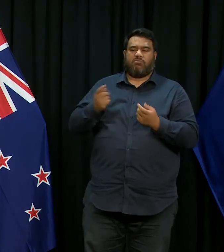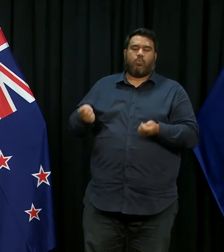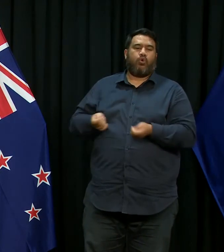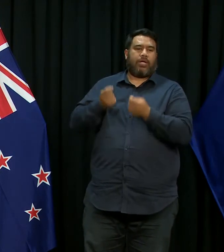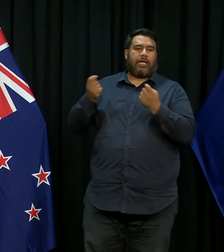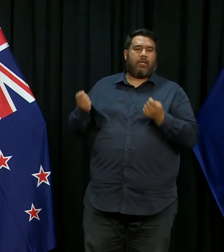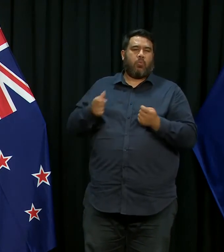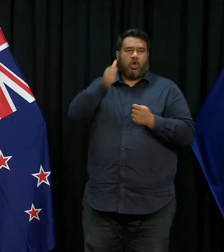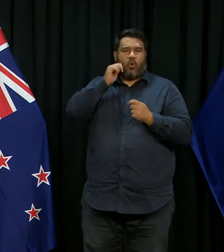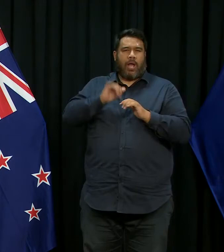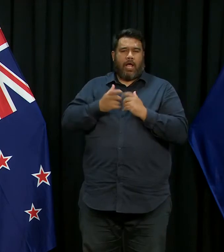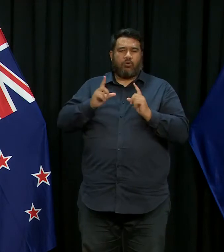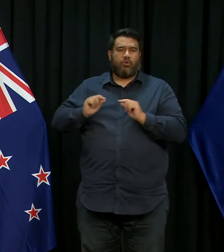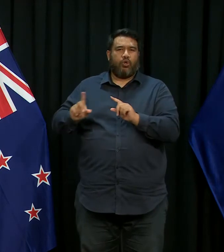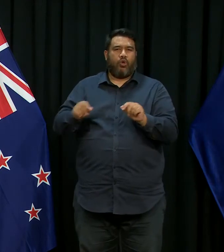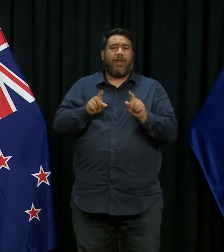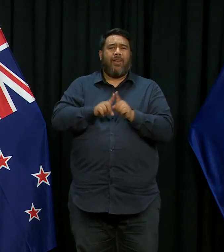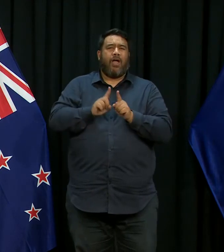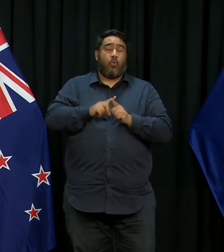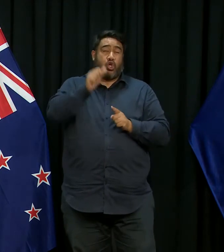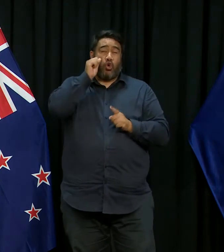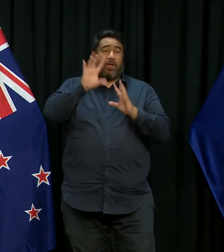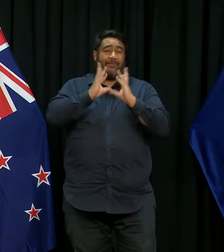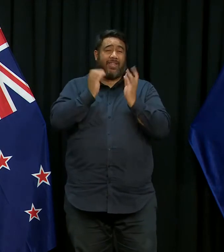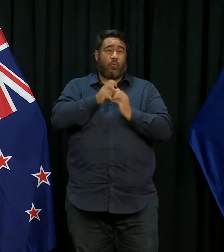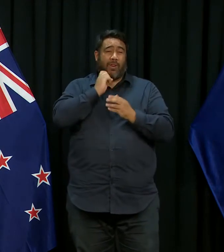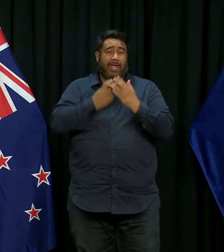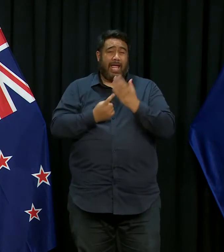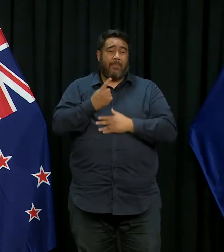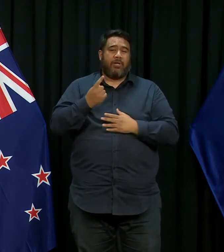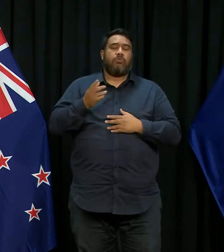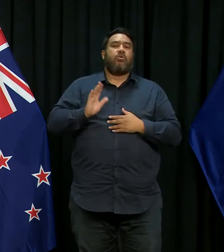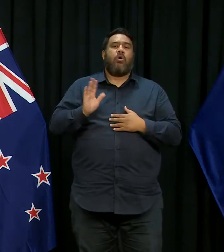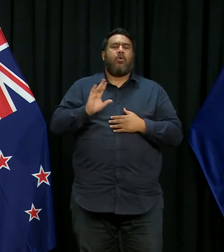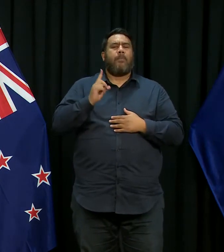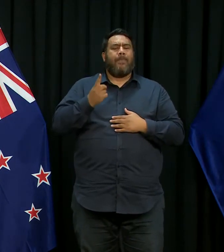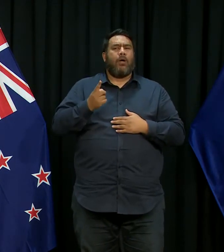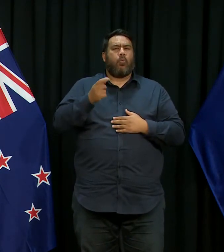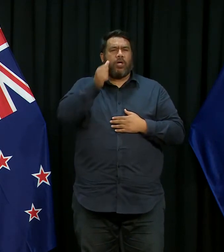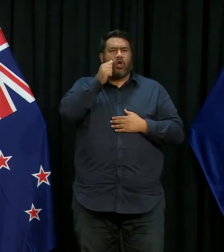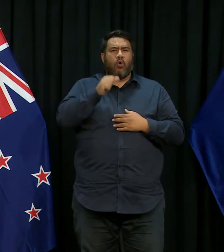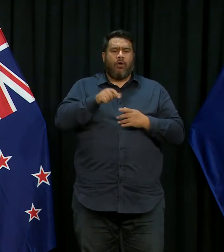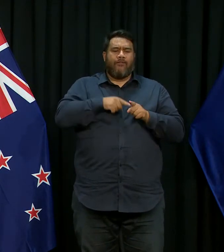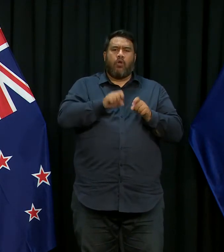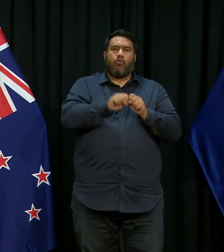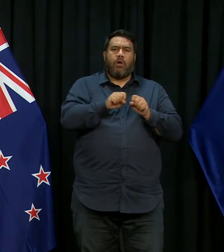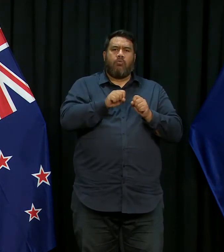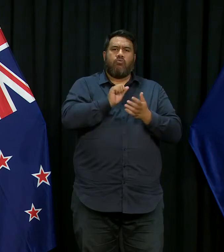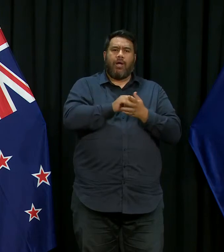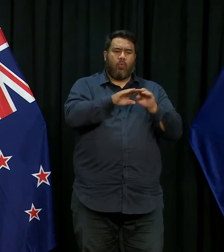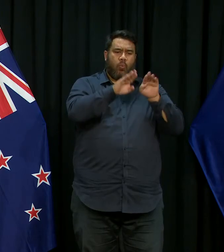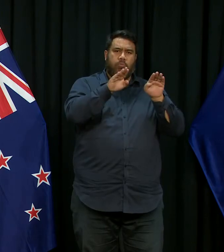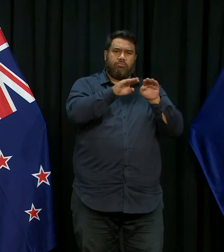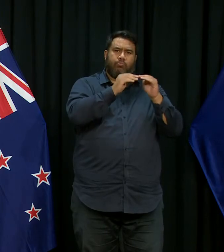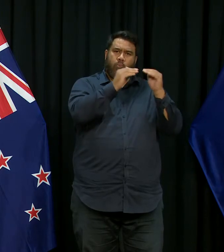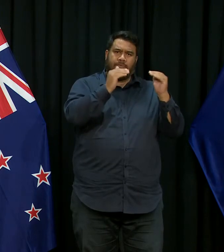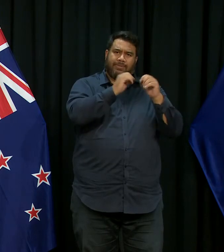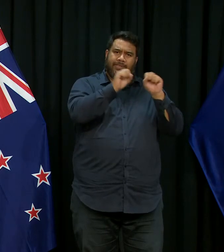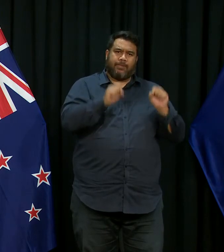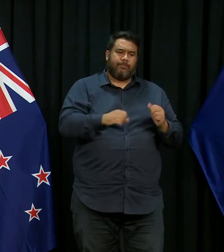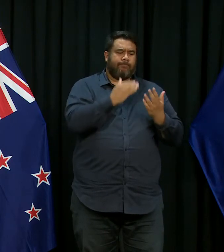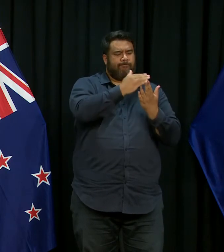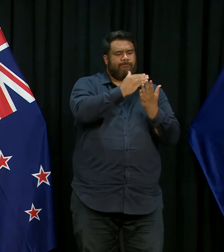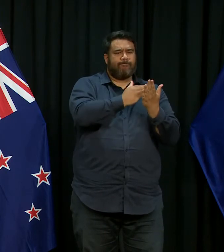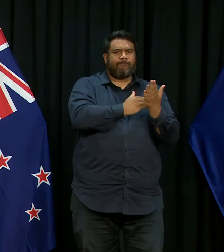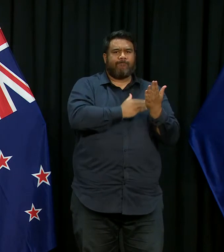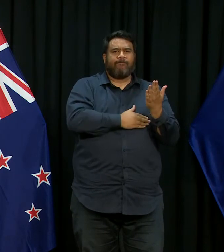become not predictable, but there is an order to almost the way we use our alert levels, and so you get